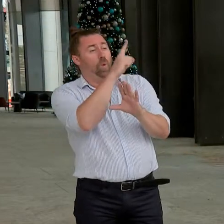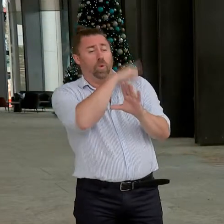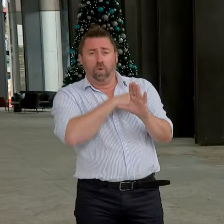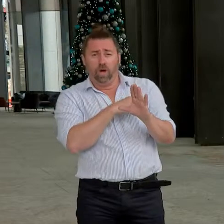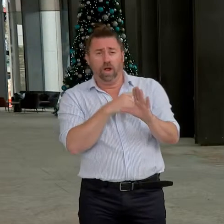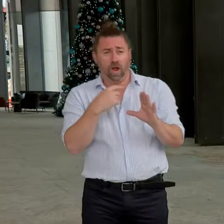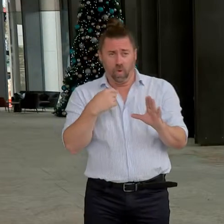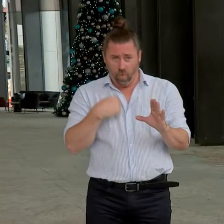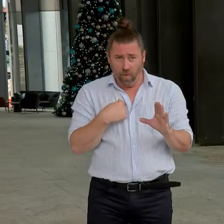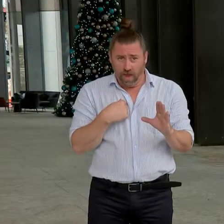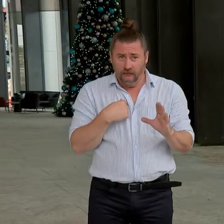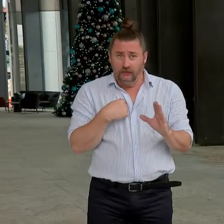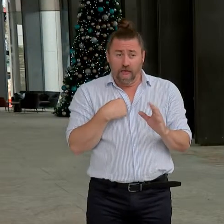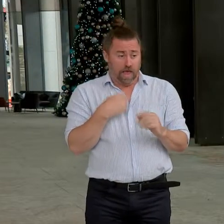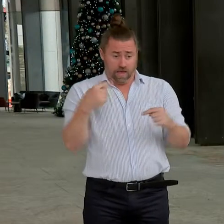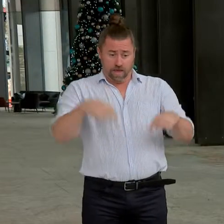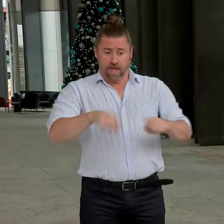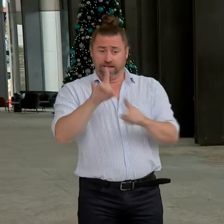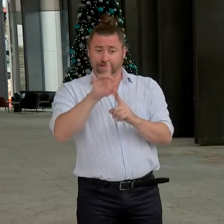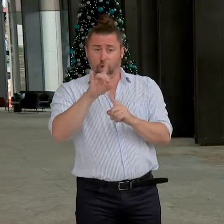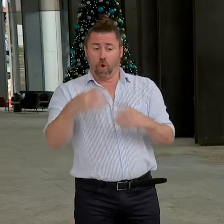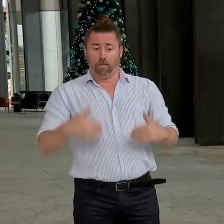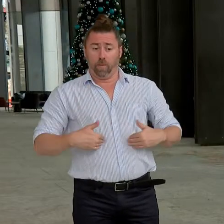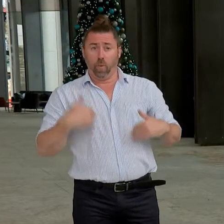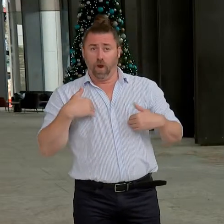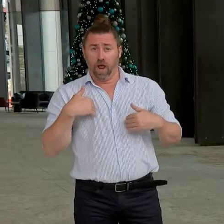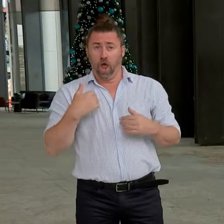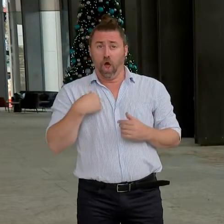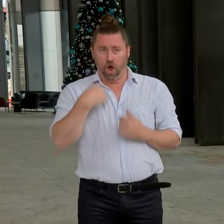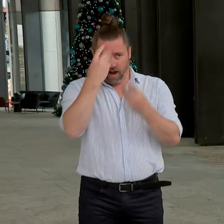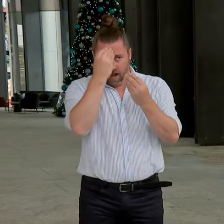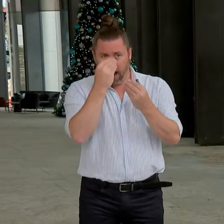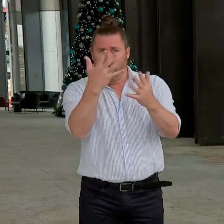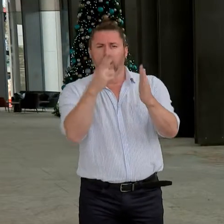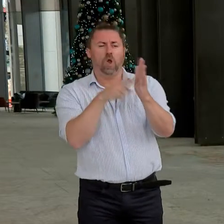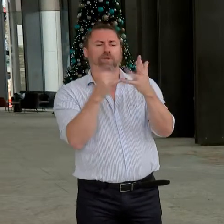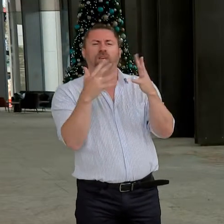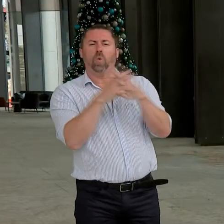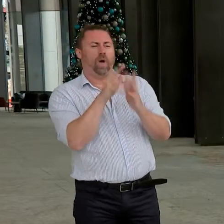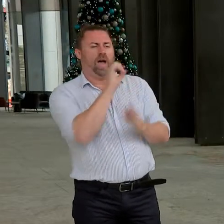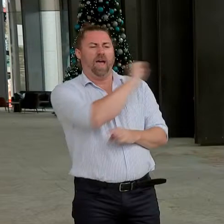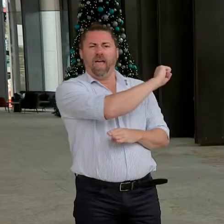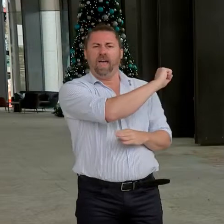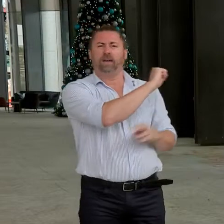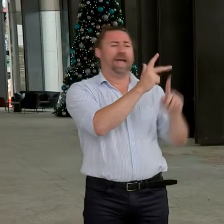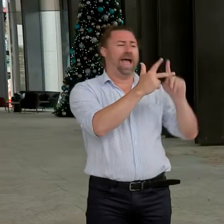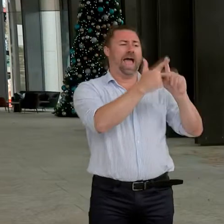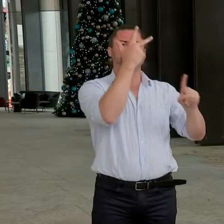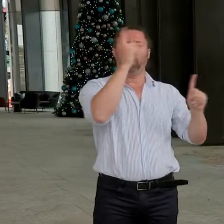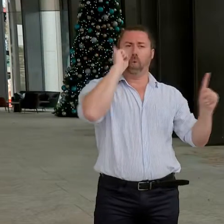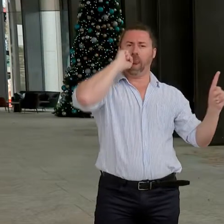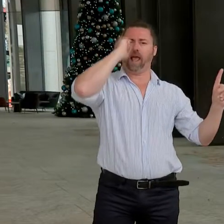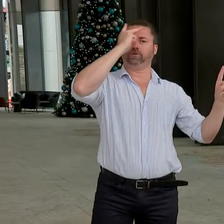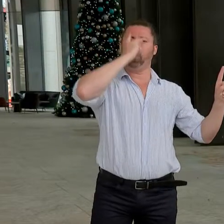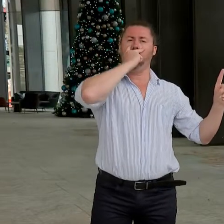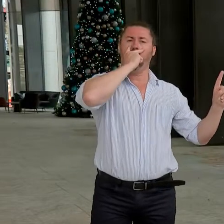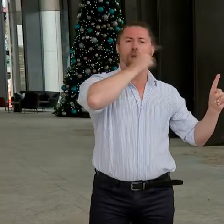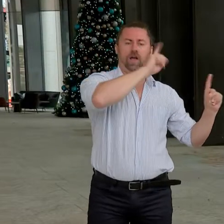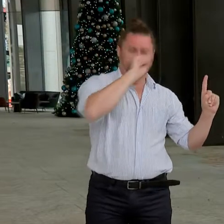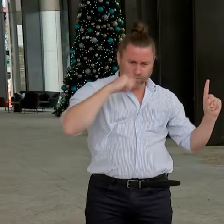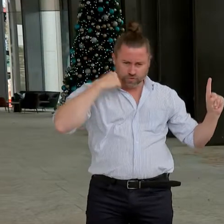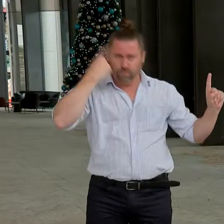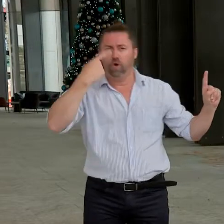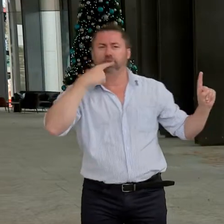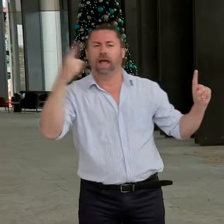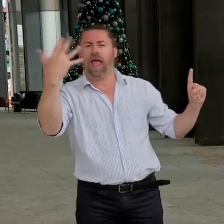to the hour that we stand up in the mornings. You know, New South Wales is always cut off at 8 p.m. the night before. We have always collected